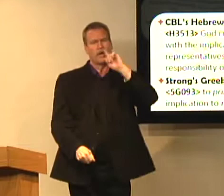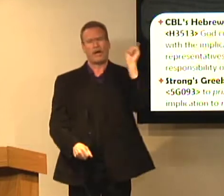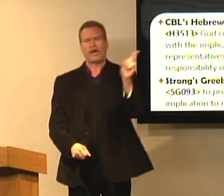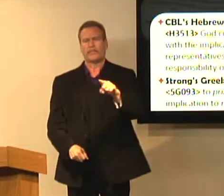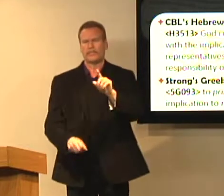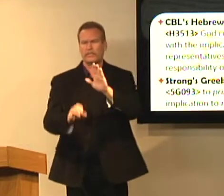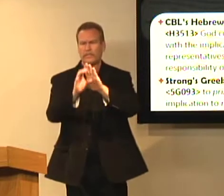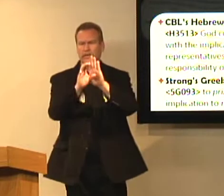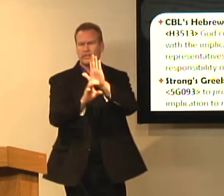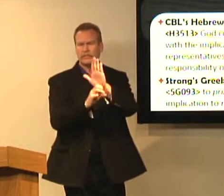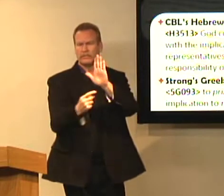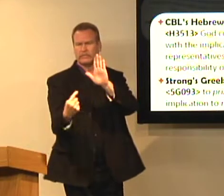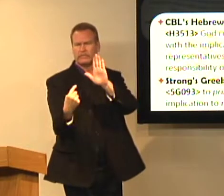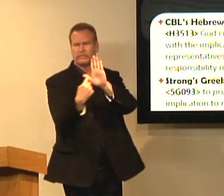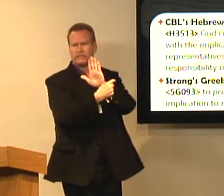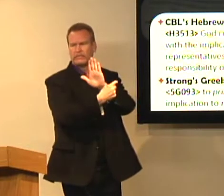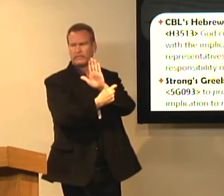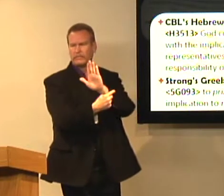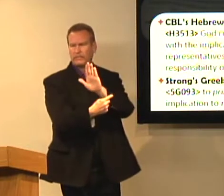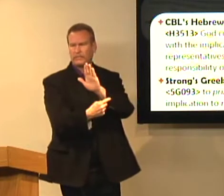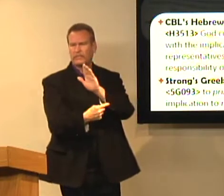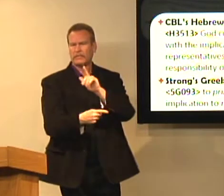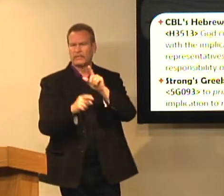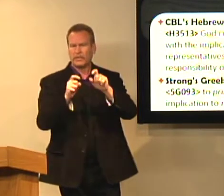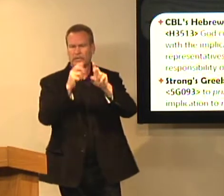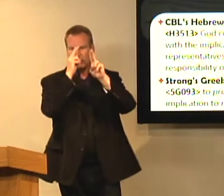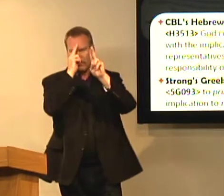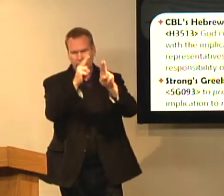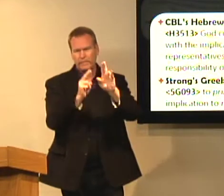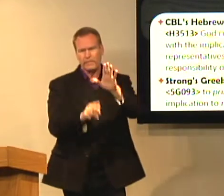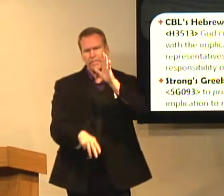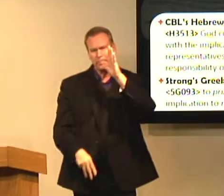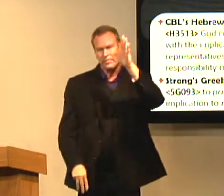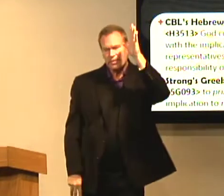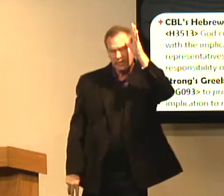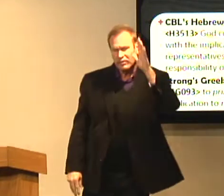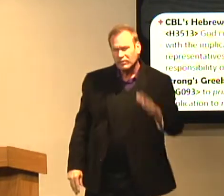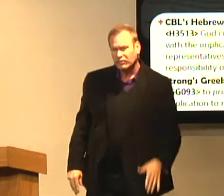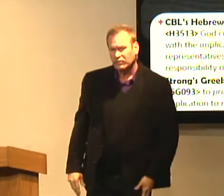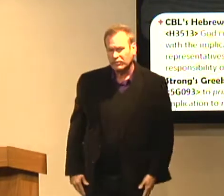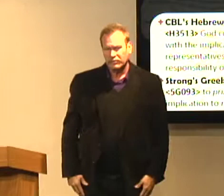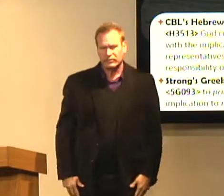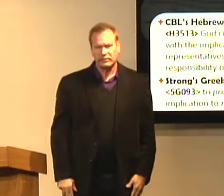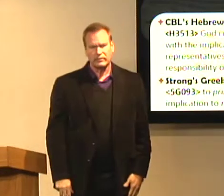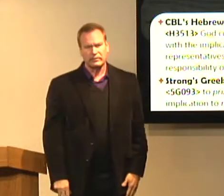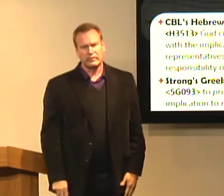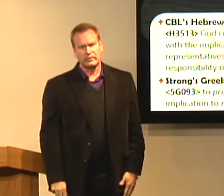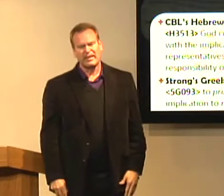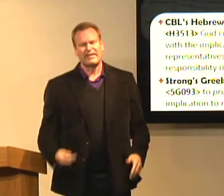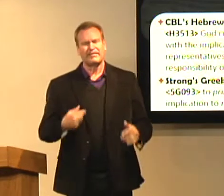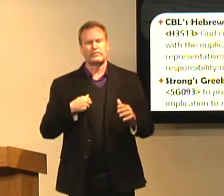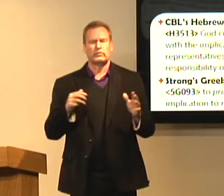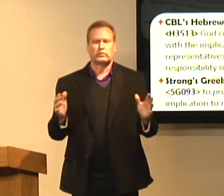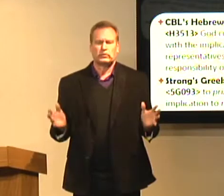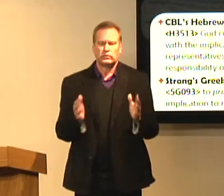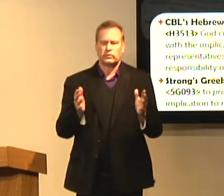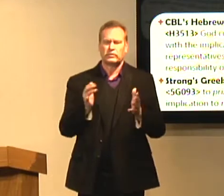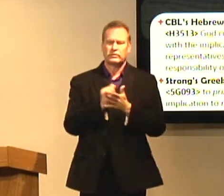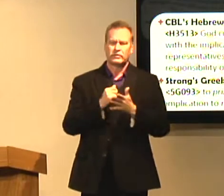And truly, these people are breaking God's command to honor their parents. They're disregarding that.